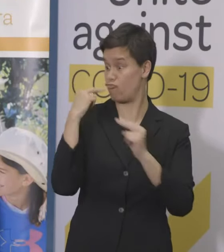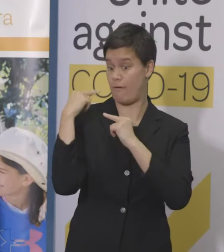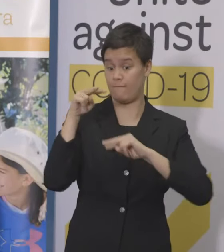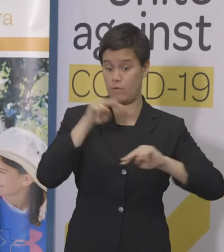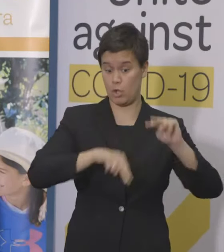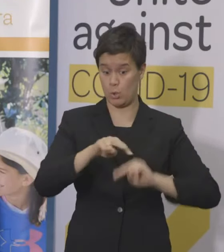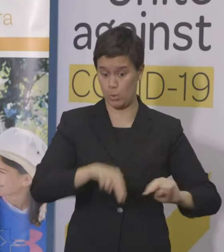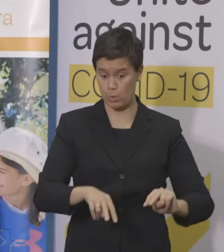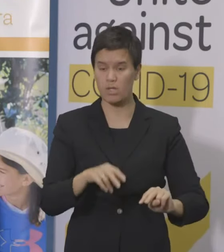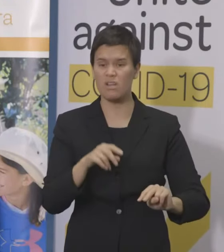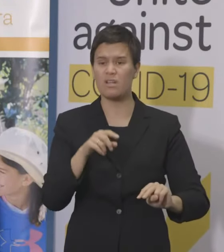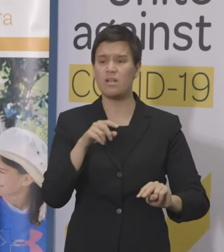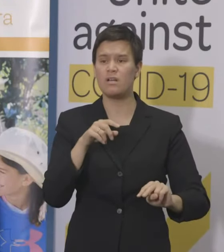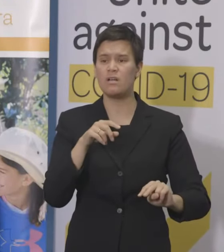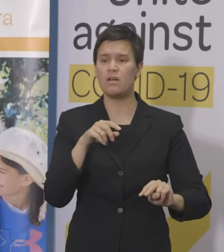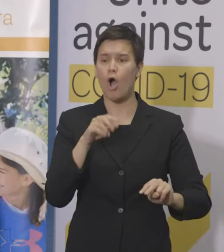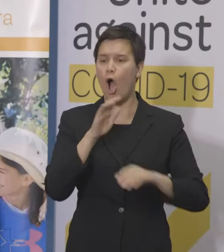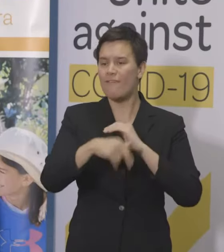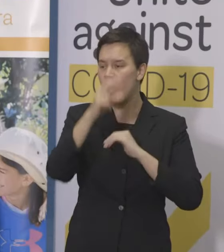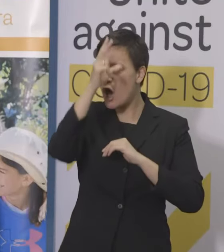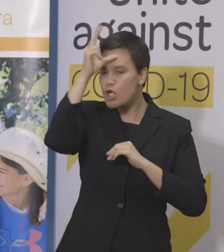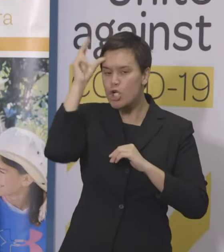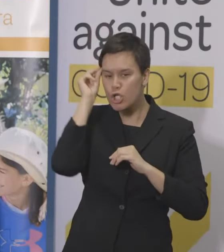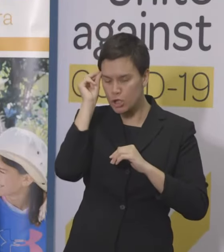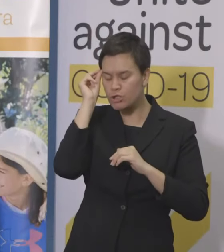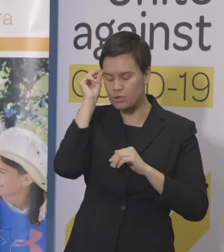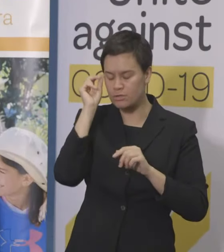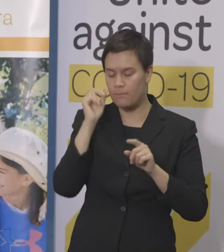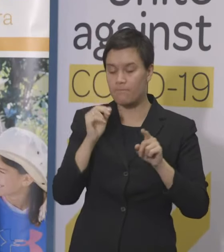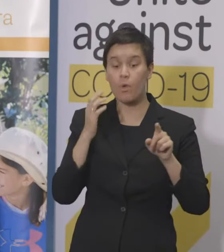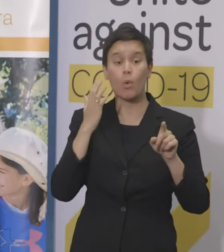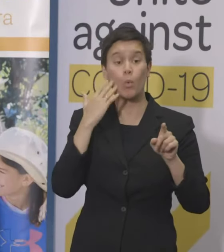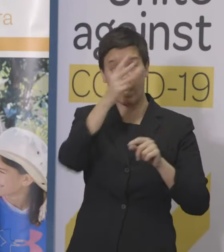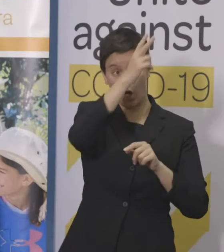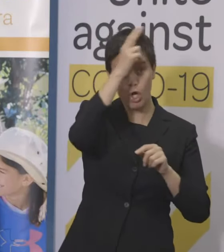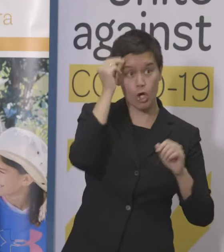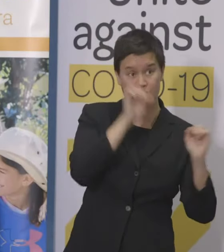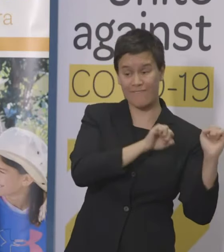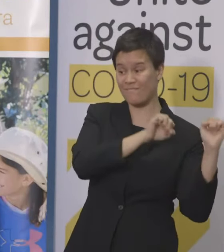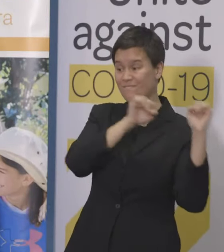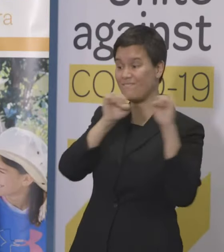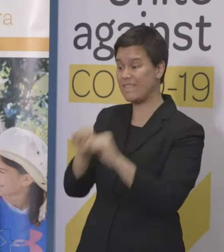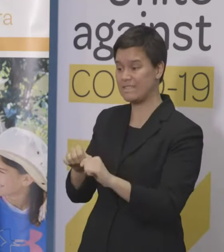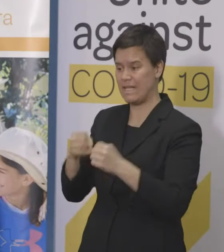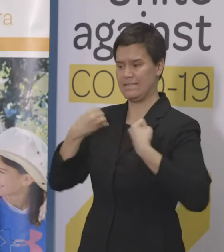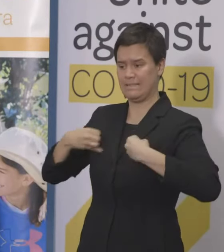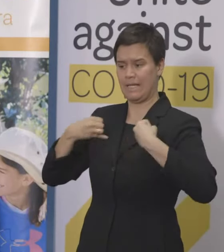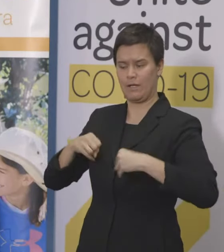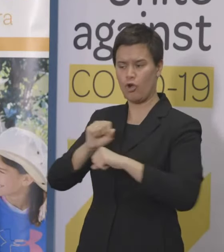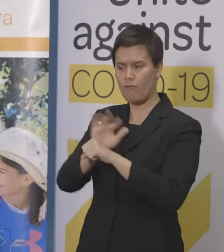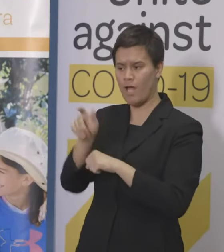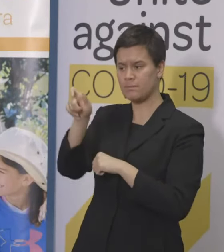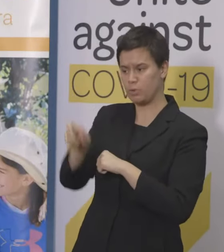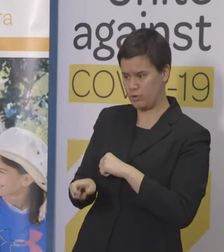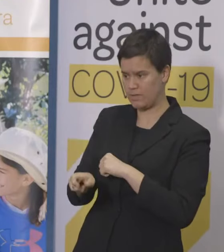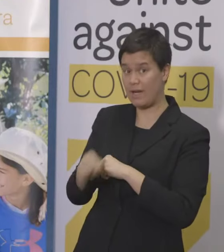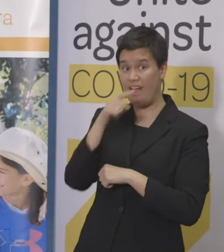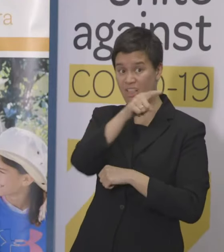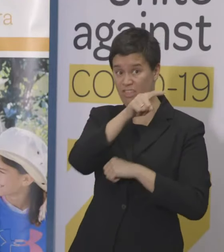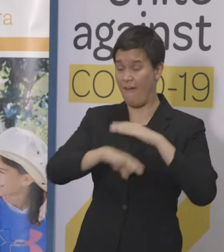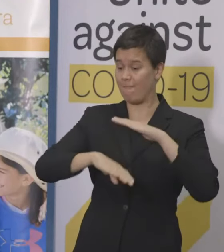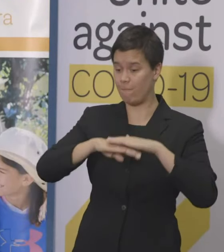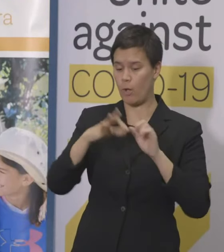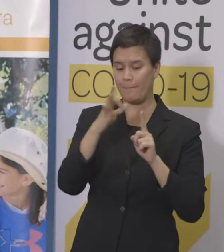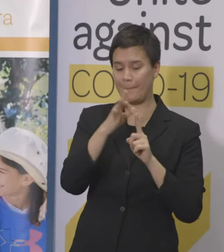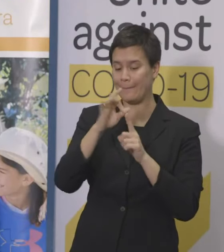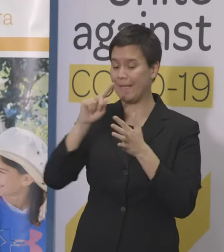the person was wearing full PPE when they went into to do this assessment that you talked about before? And what do you know,